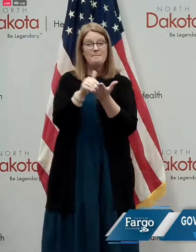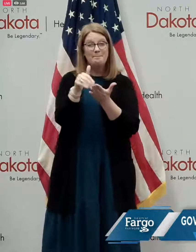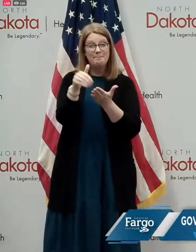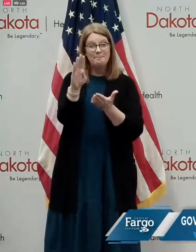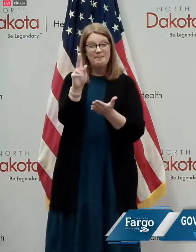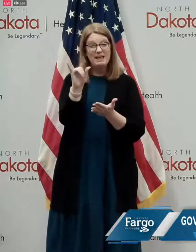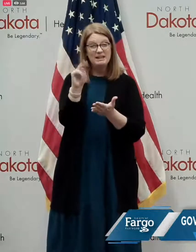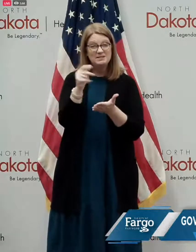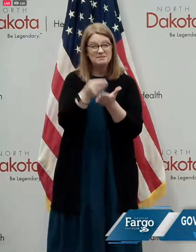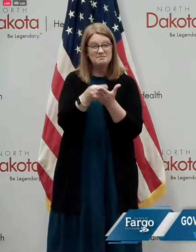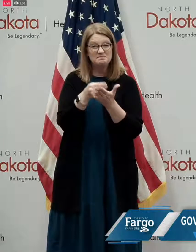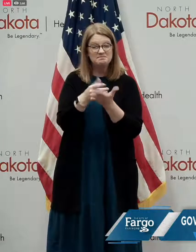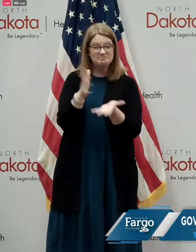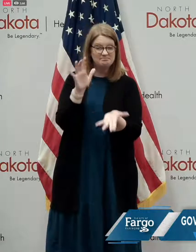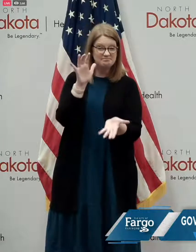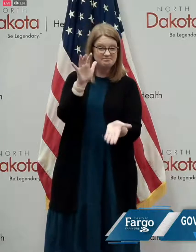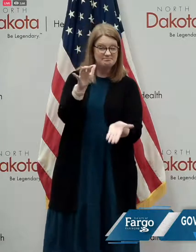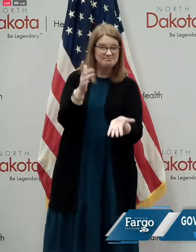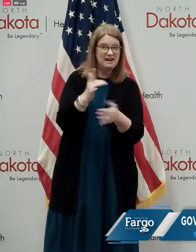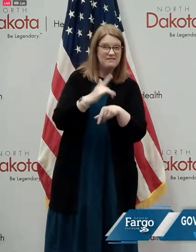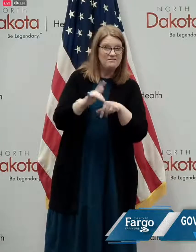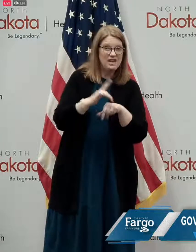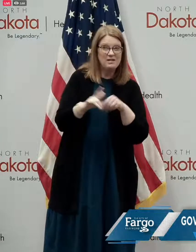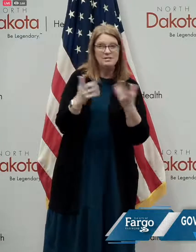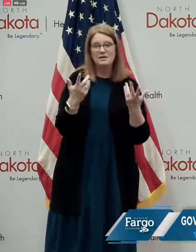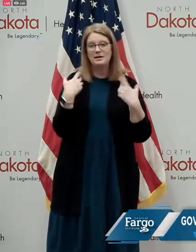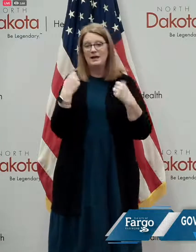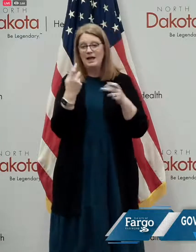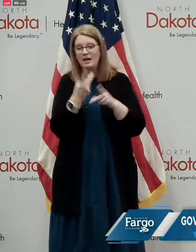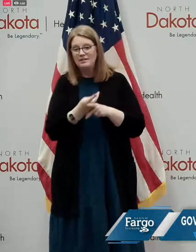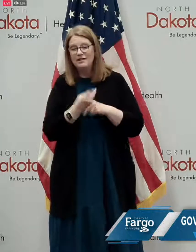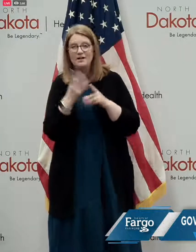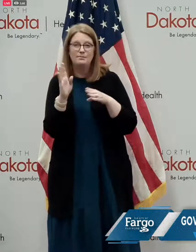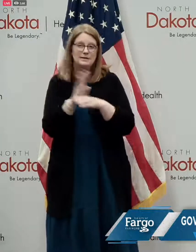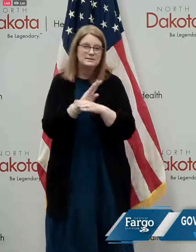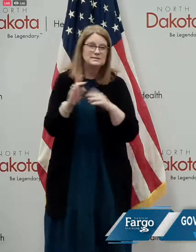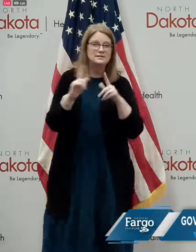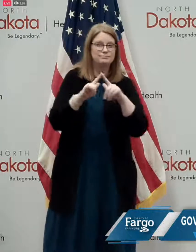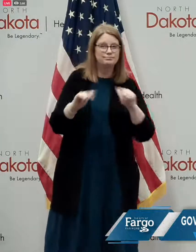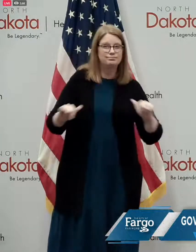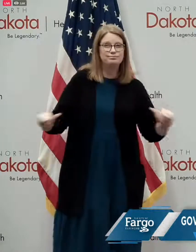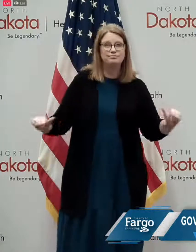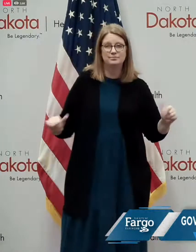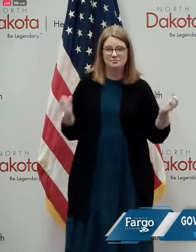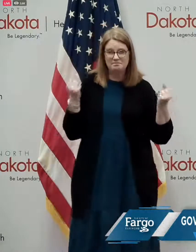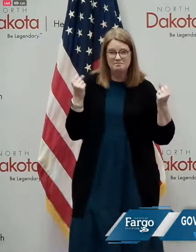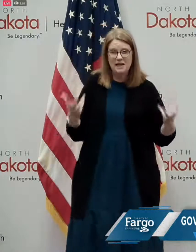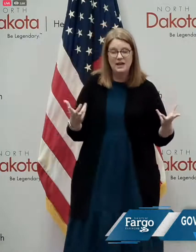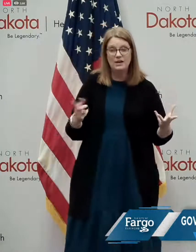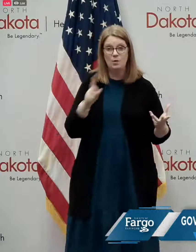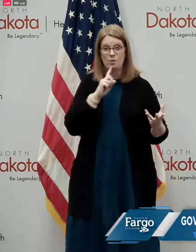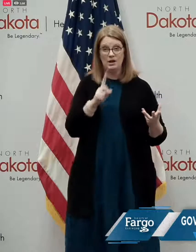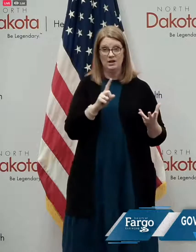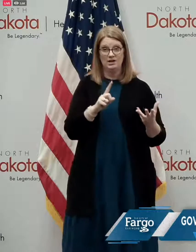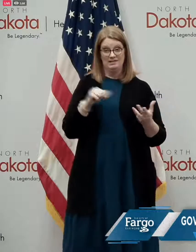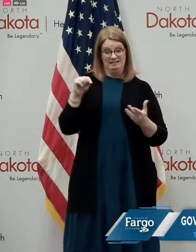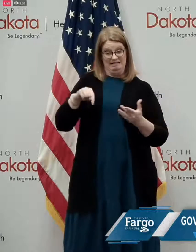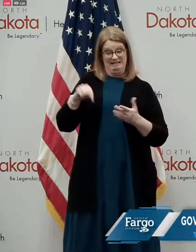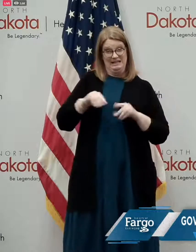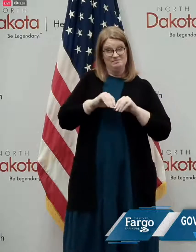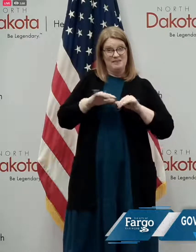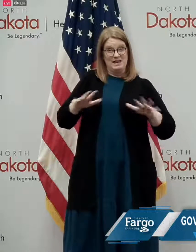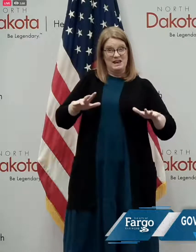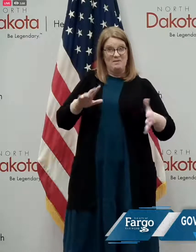to individuals, small businesses, healthcare systems, and other important sectors of our economy to mitigate the financial effect of